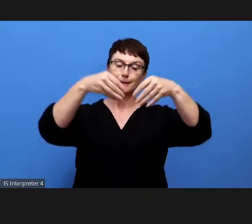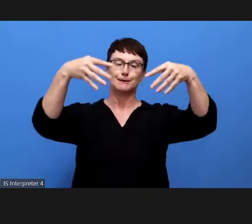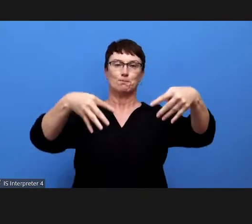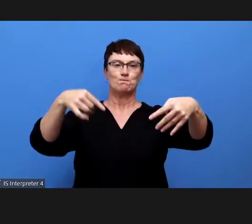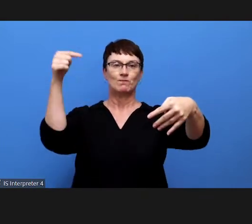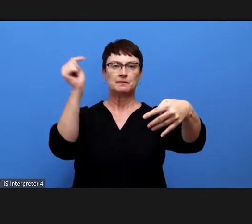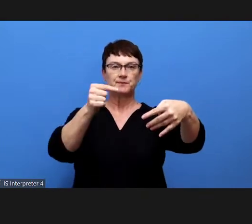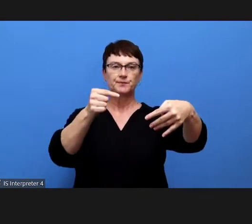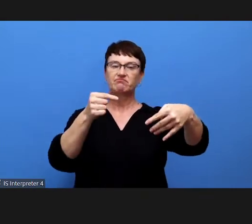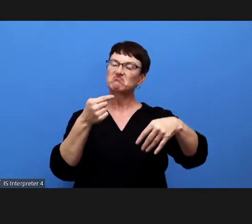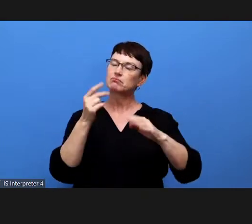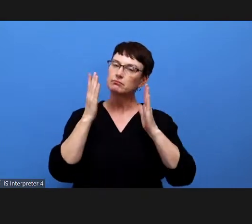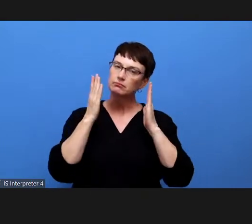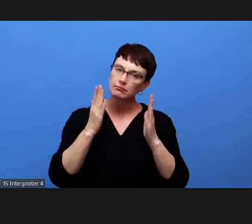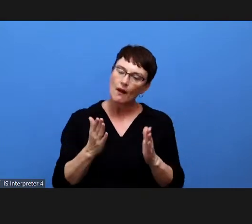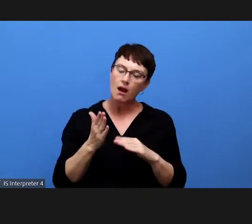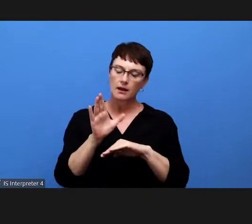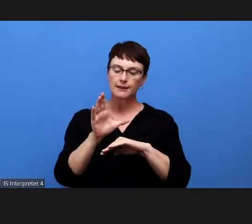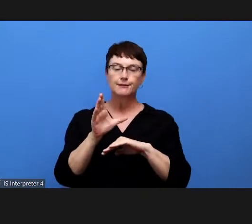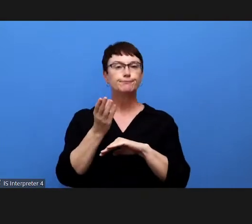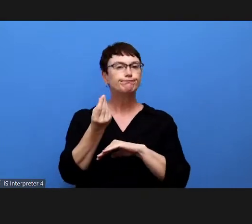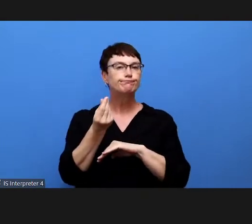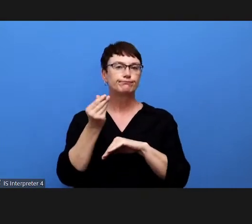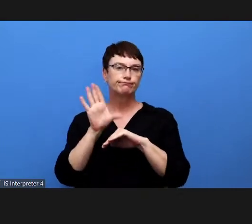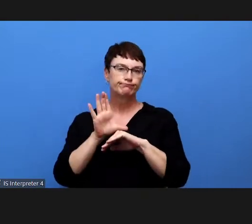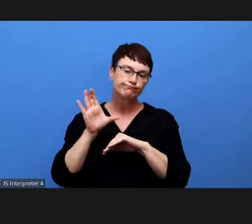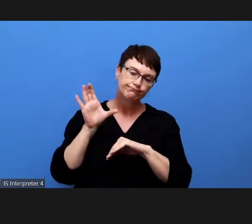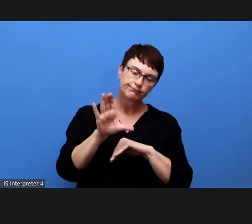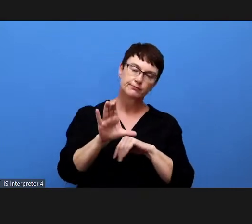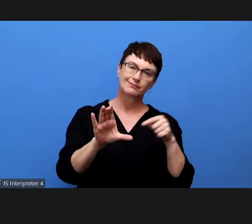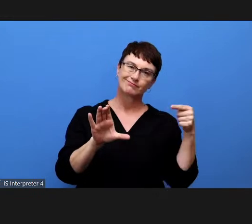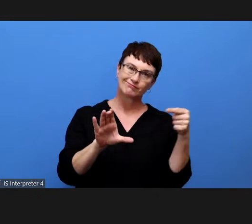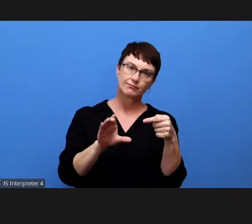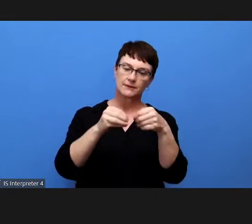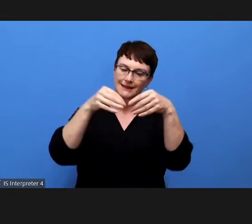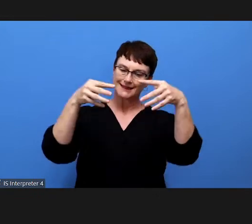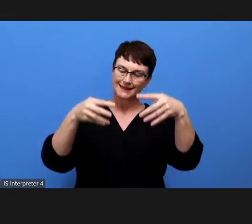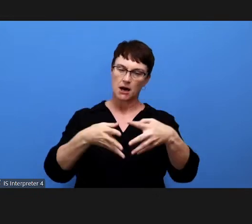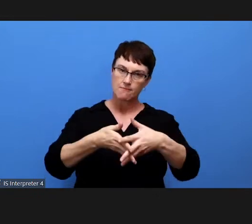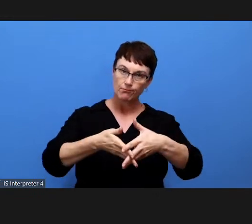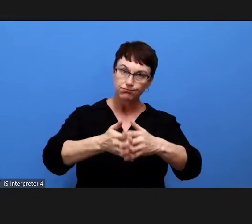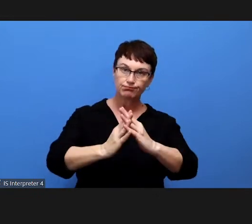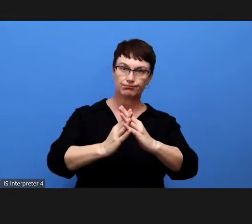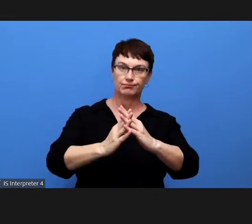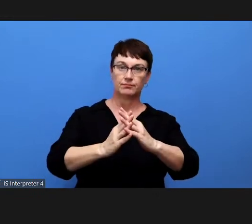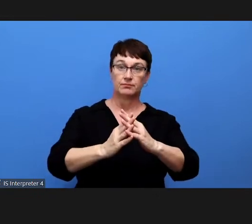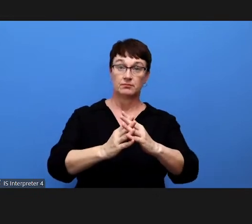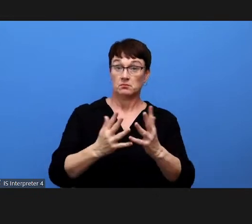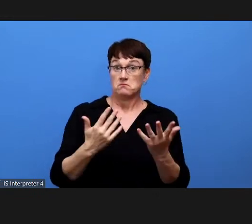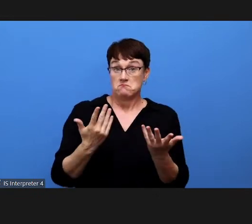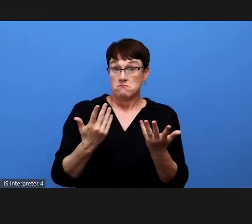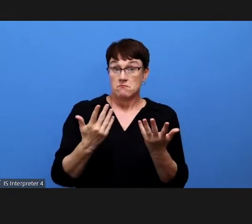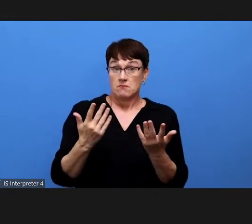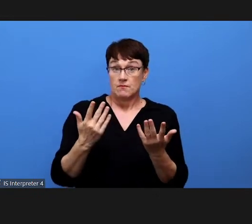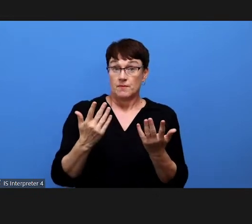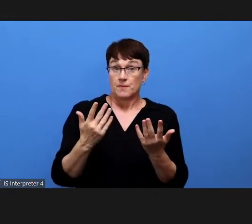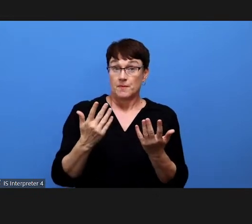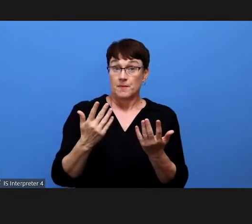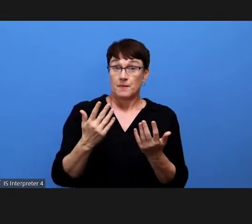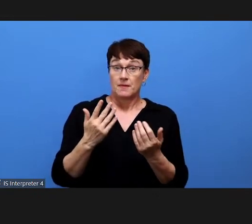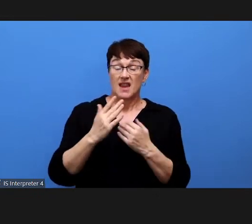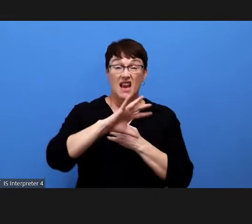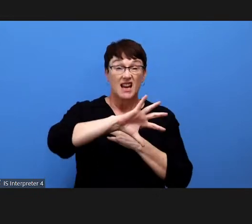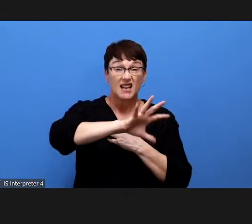can go to carbon markets, whether they are voluntary markets, and say we have so much credit in our forests